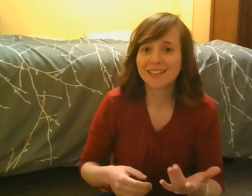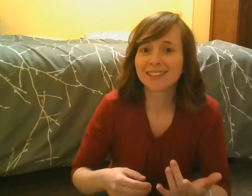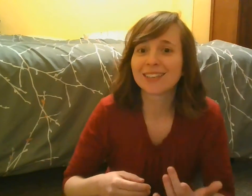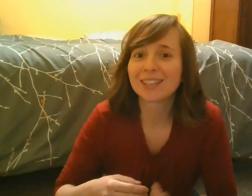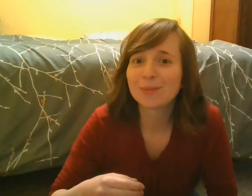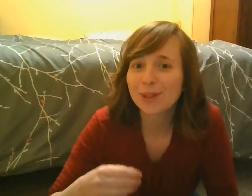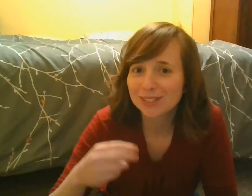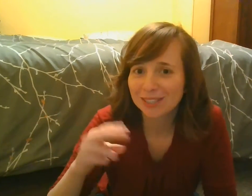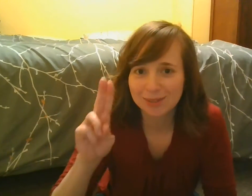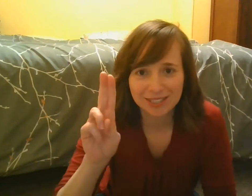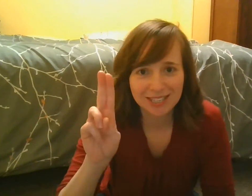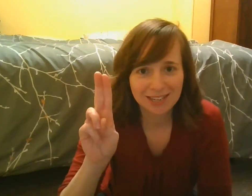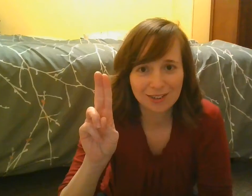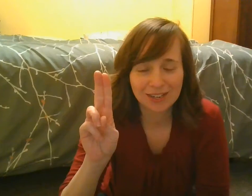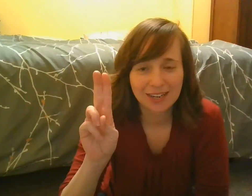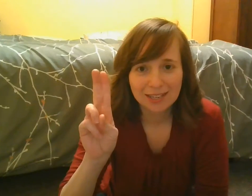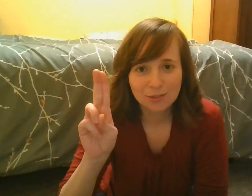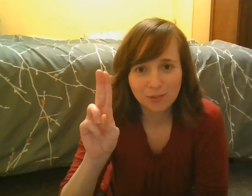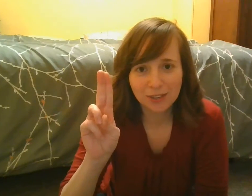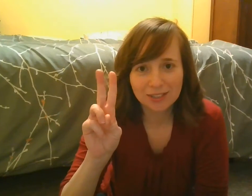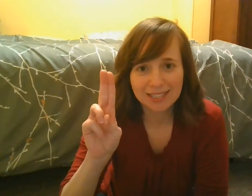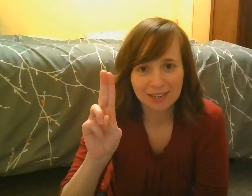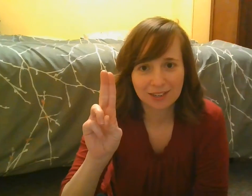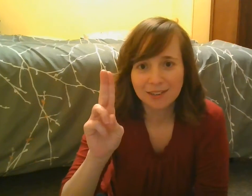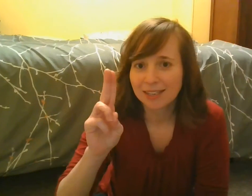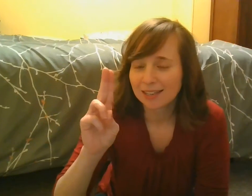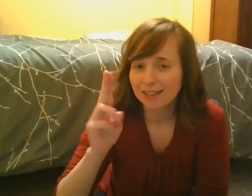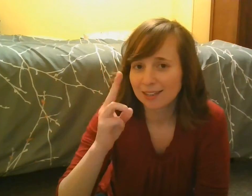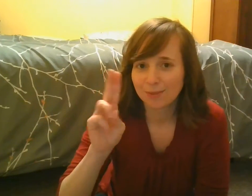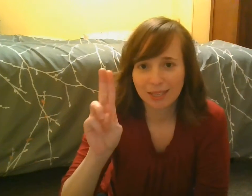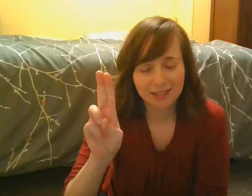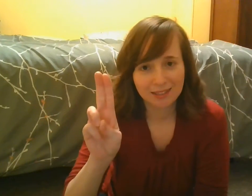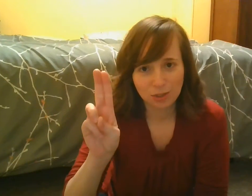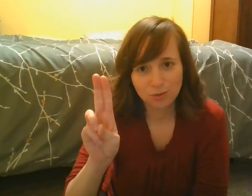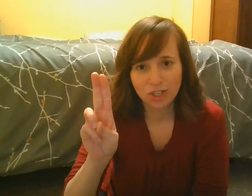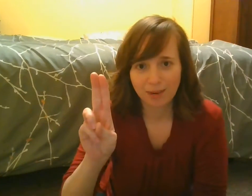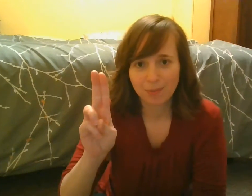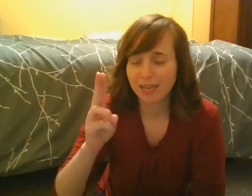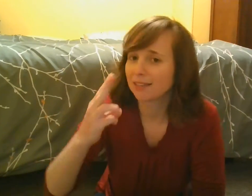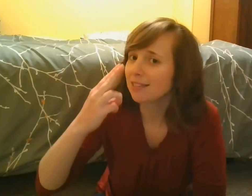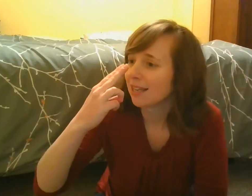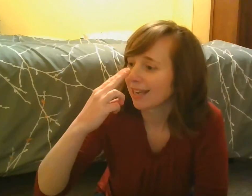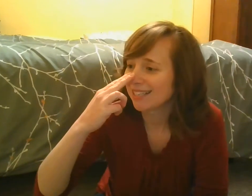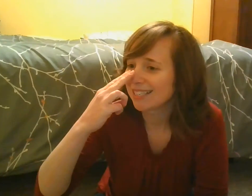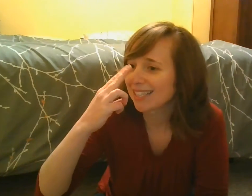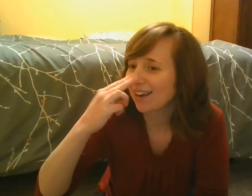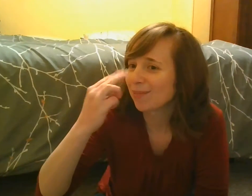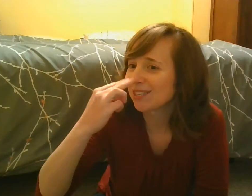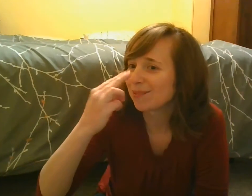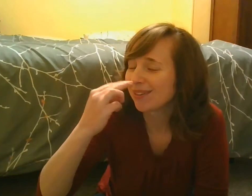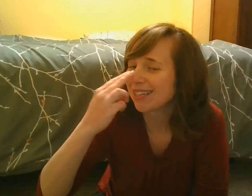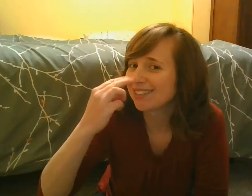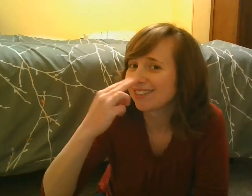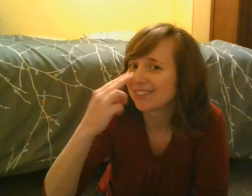I'll get a little close up. So you take your 2 fingers here, like the U shape hand, and you just kind of brush them against your nose, like